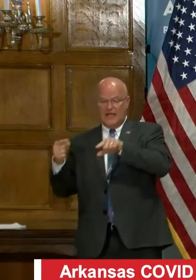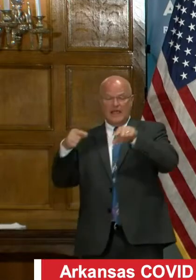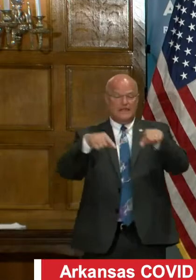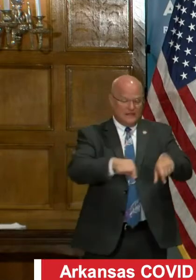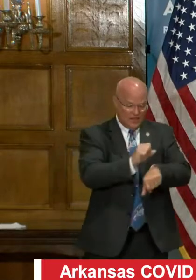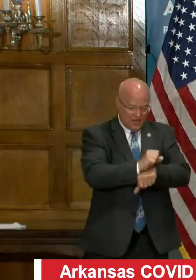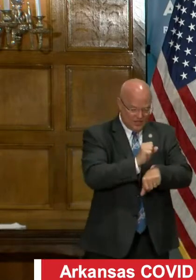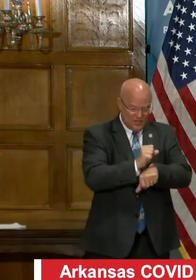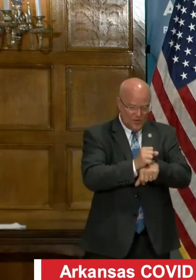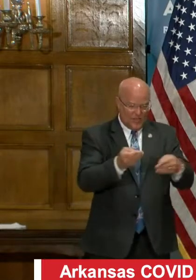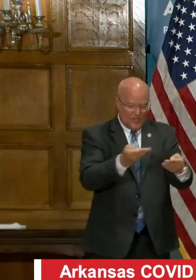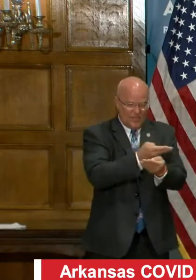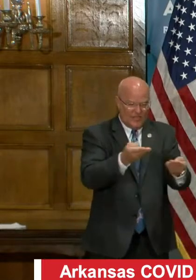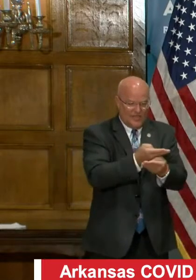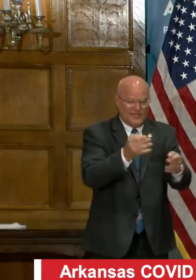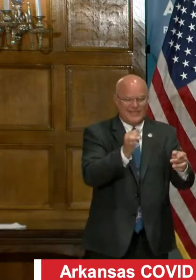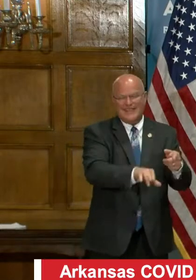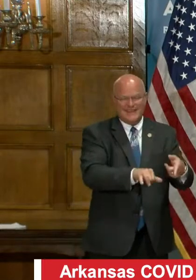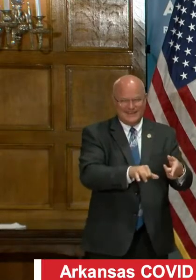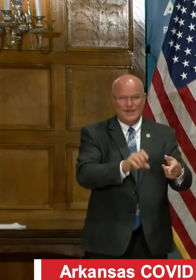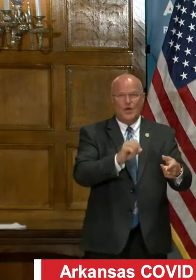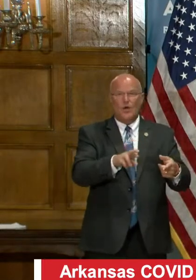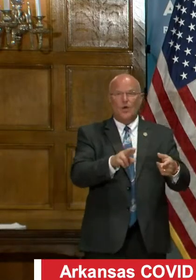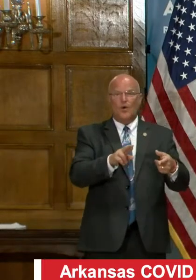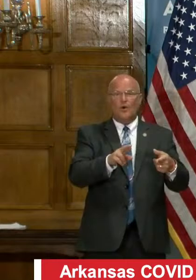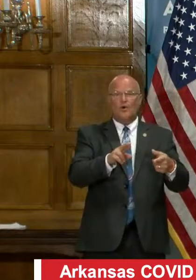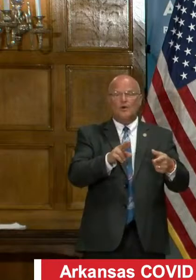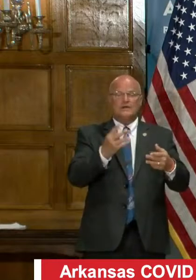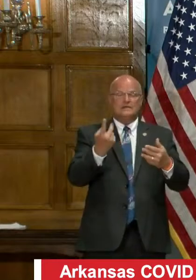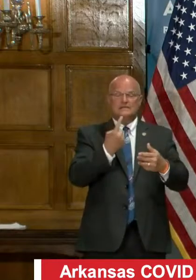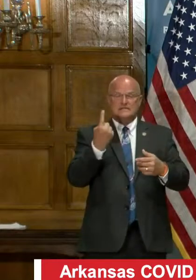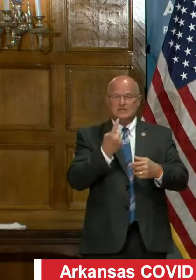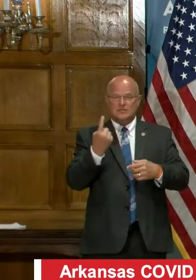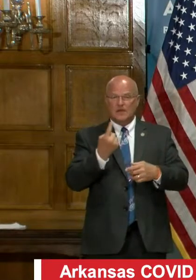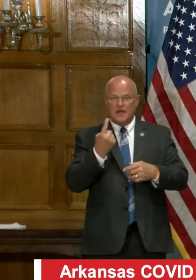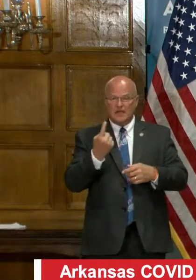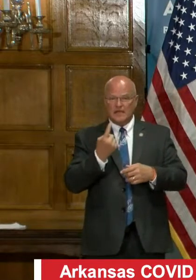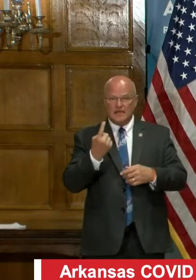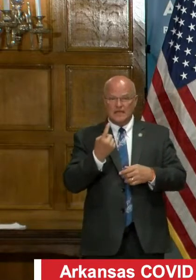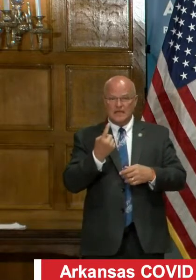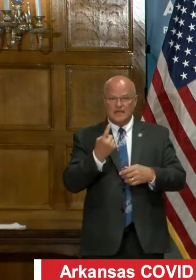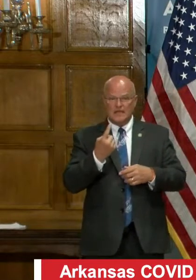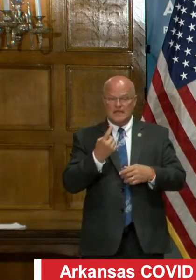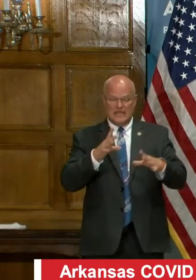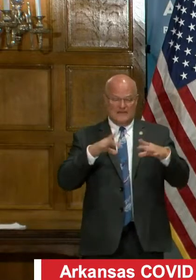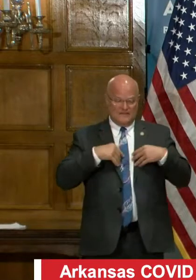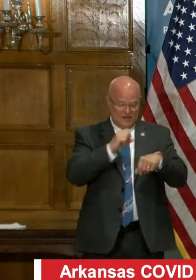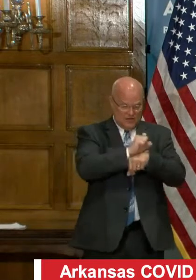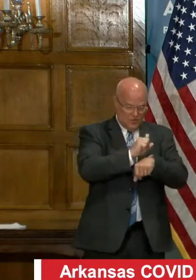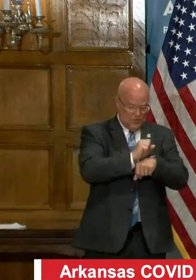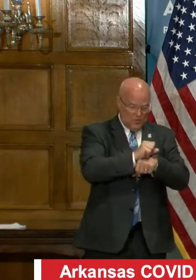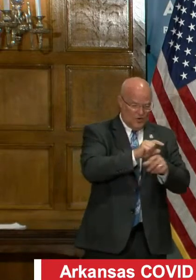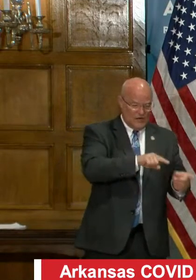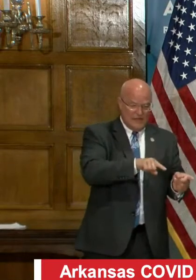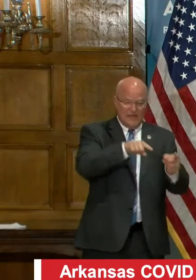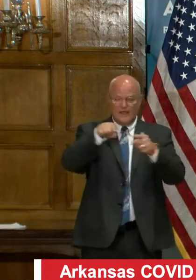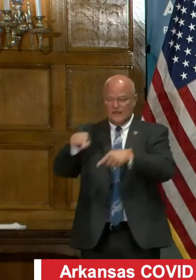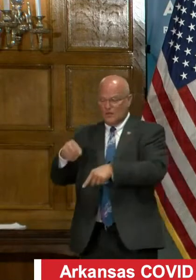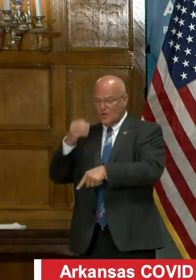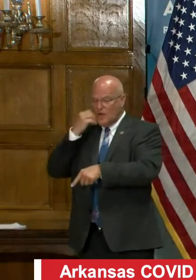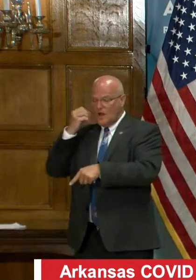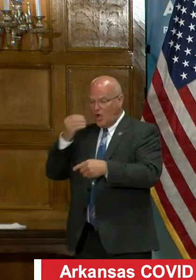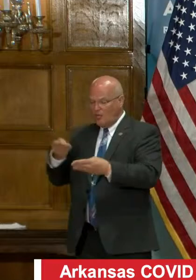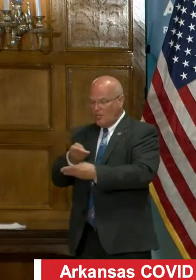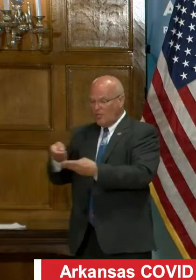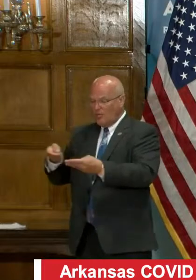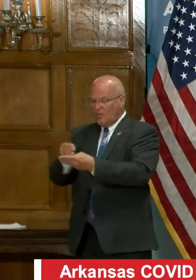and transmission could have occurred there, or it could have been that someone got infected in the workplace and then took